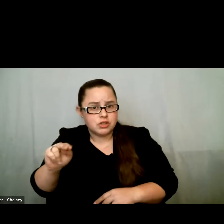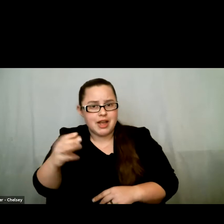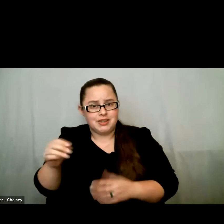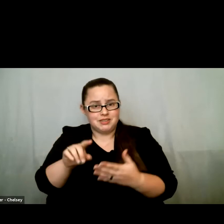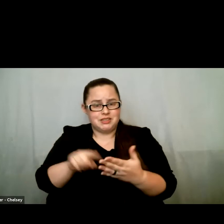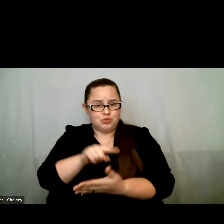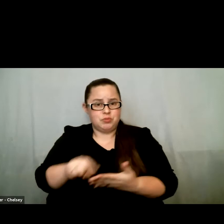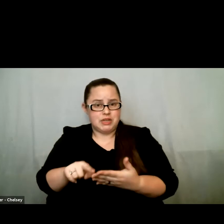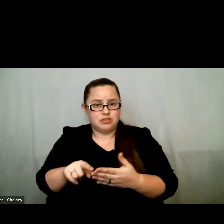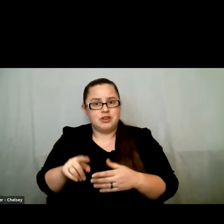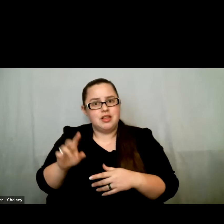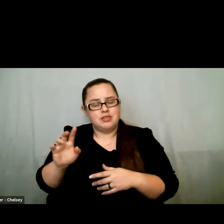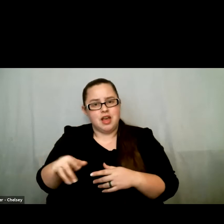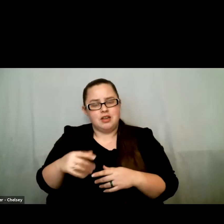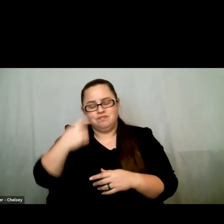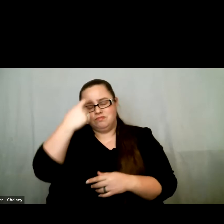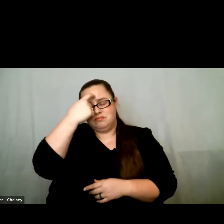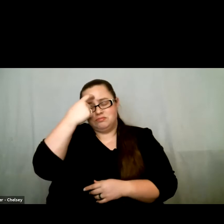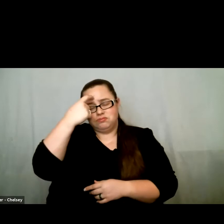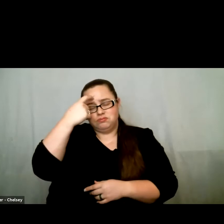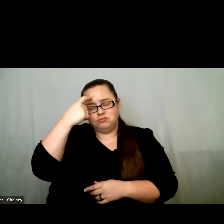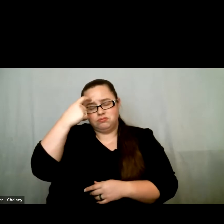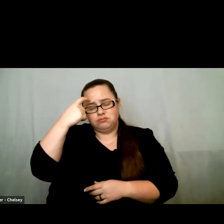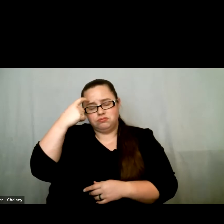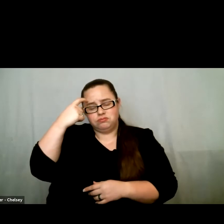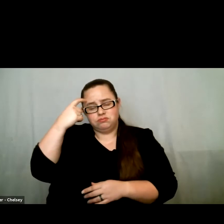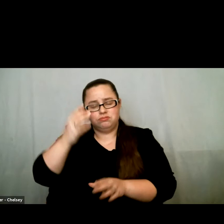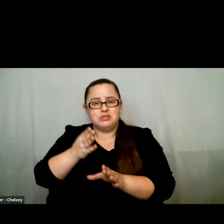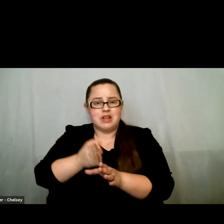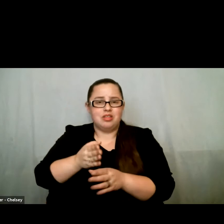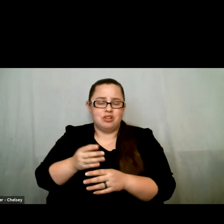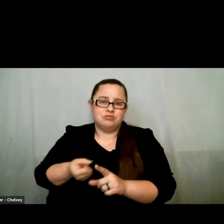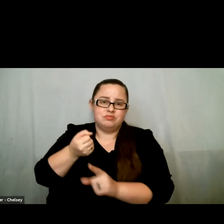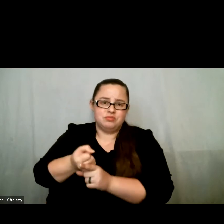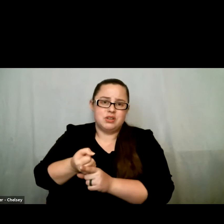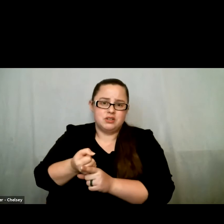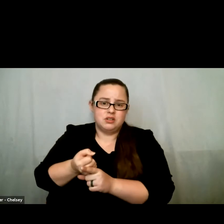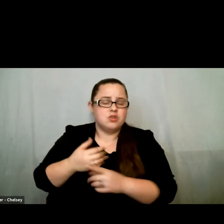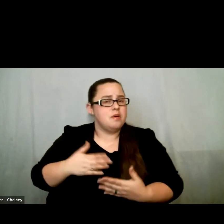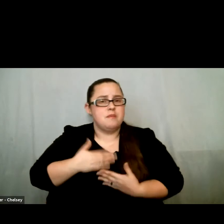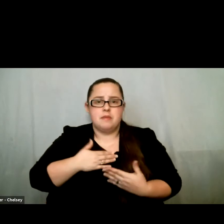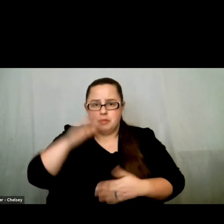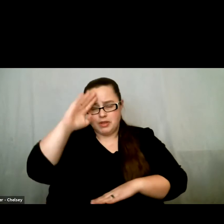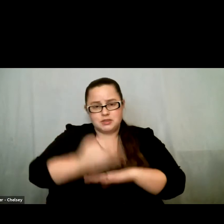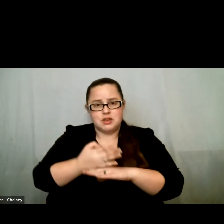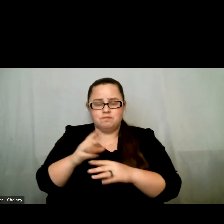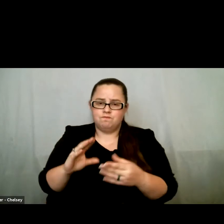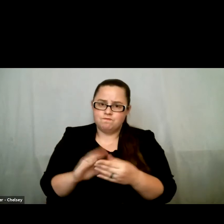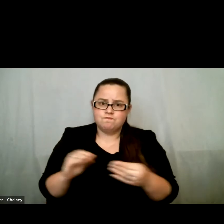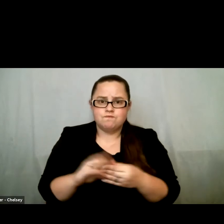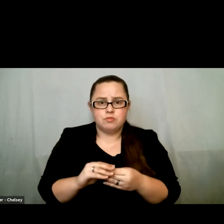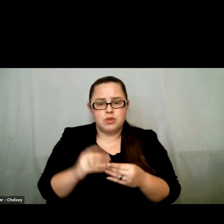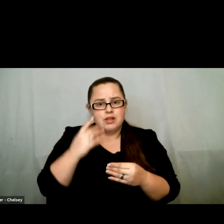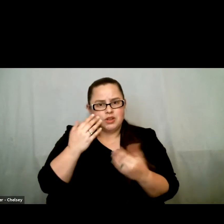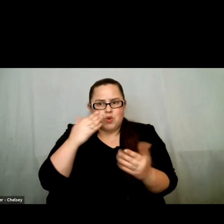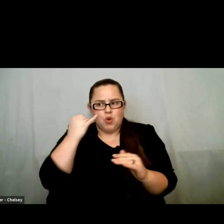long-lived, deeply painful psychological consequences. I was glad my son spoke up because who knows the long-term effect on his mental health if